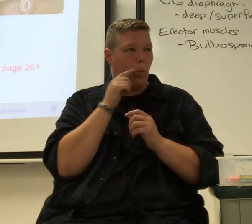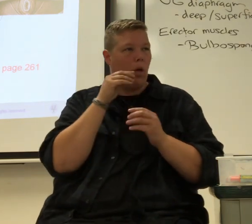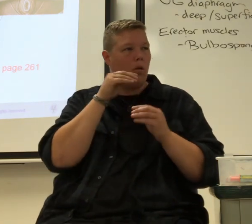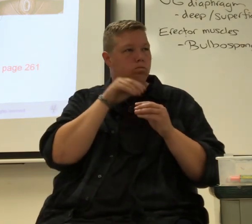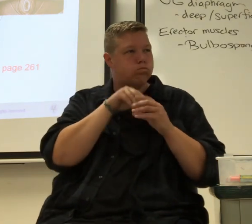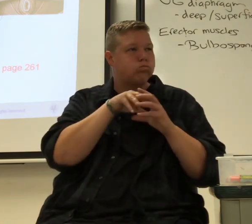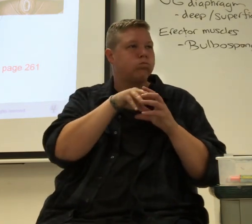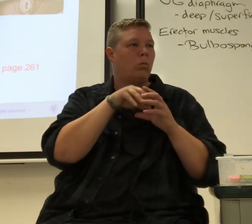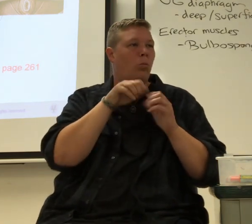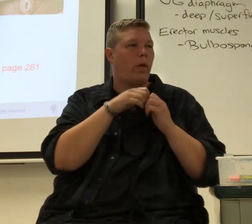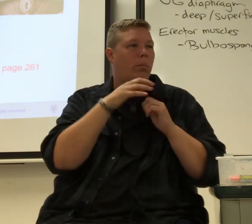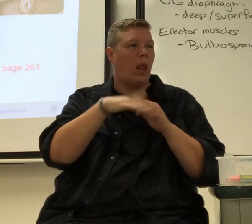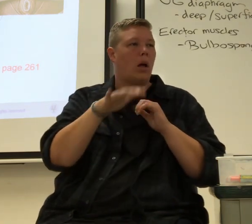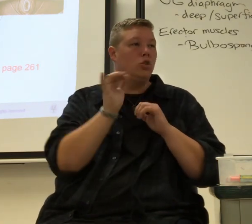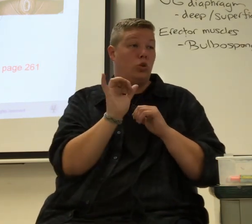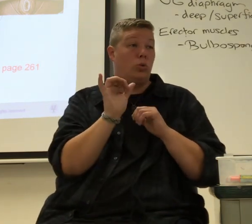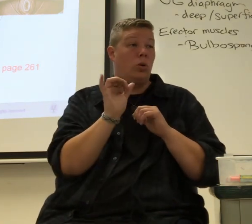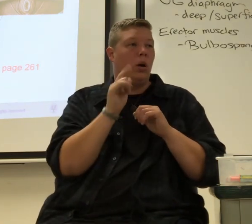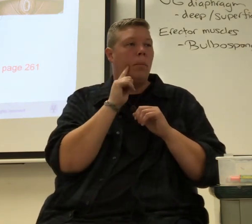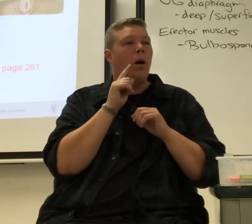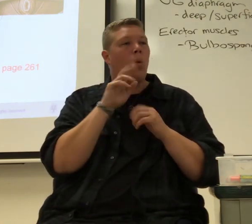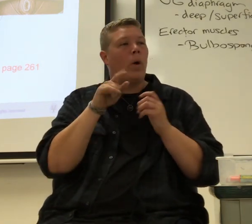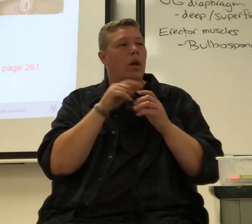so, it compresses a gland.